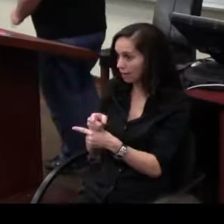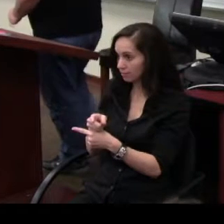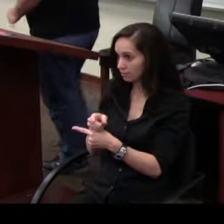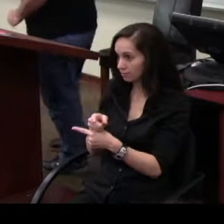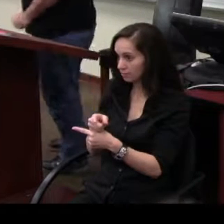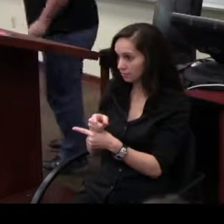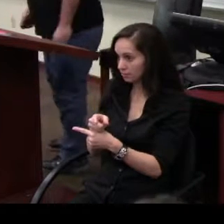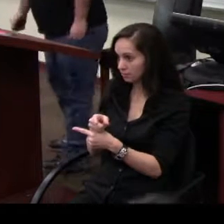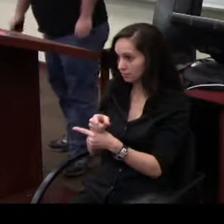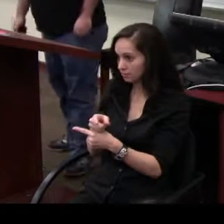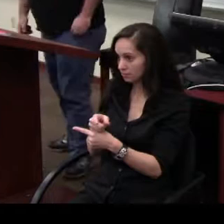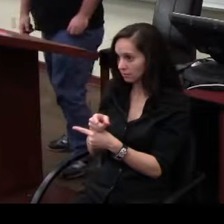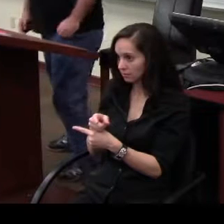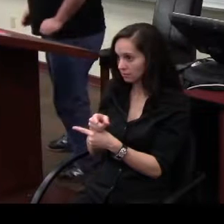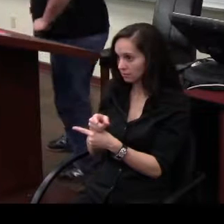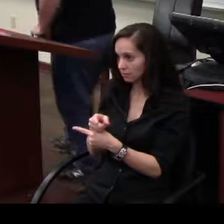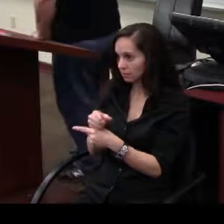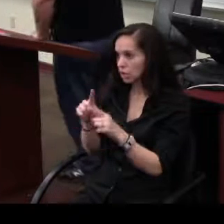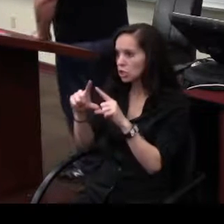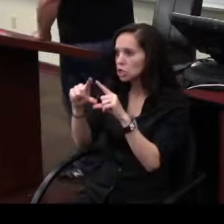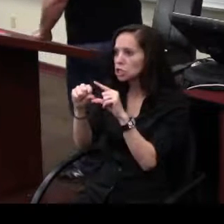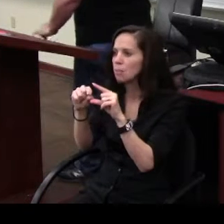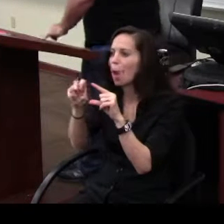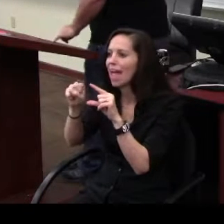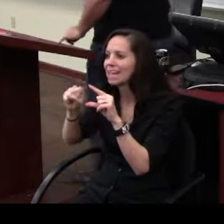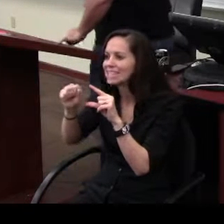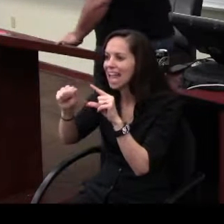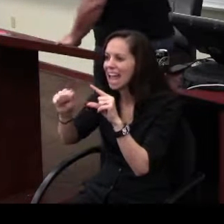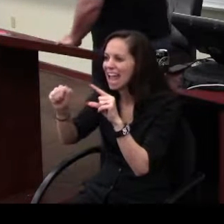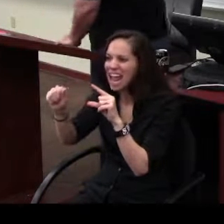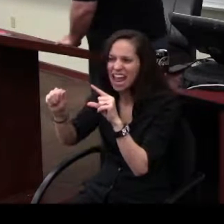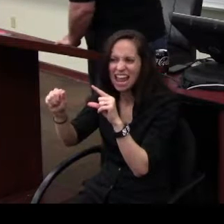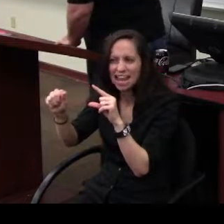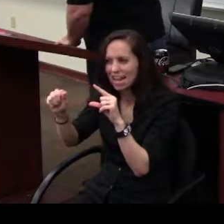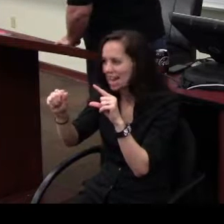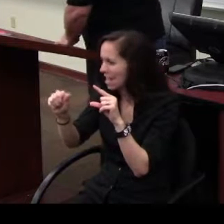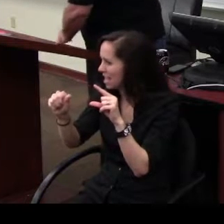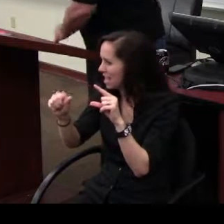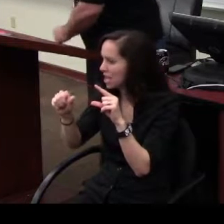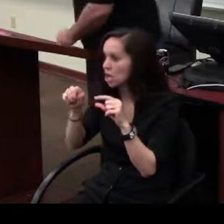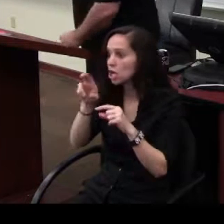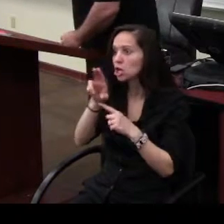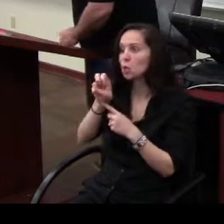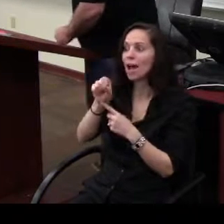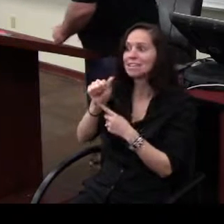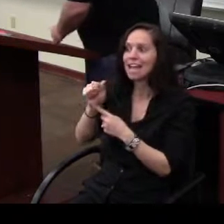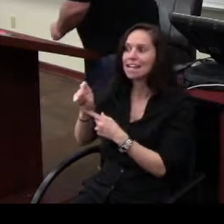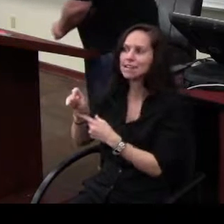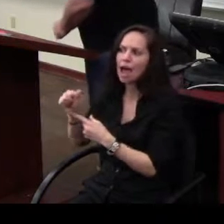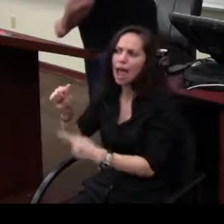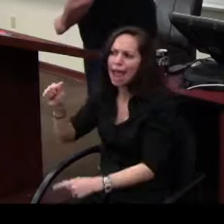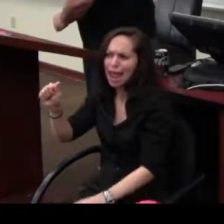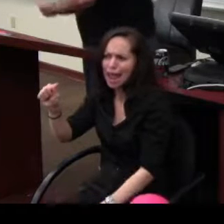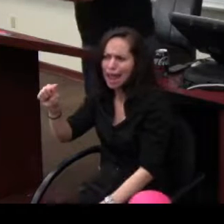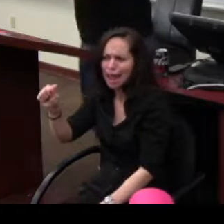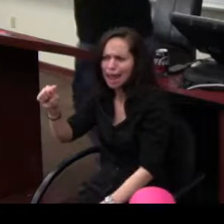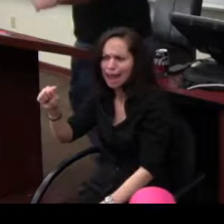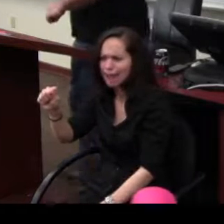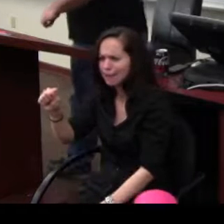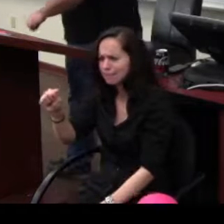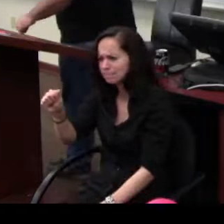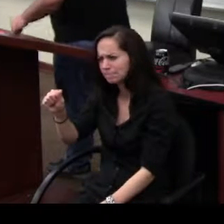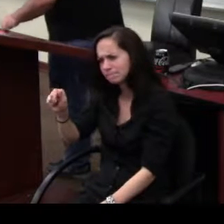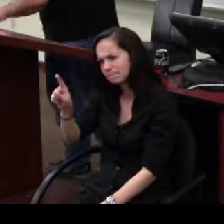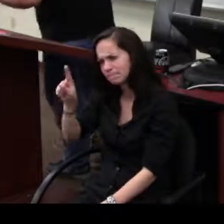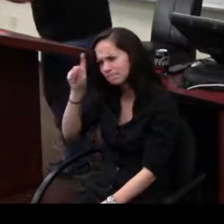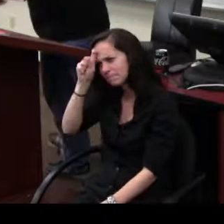lowercase SAA. And there's a couple of things that you can look at here. You know, USA.A, and then,